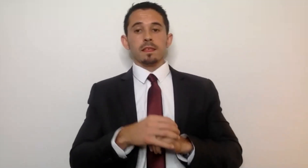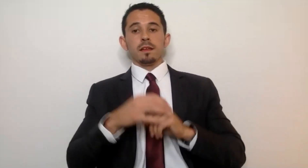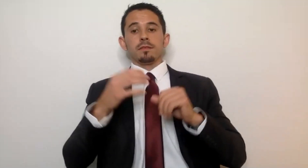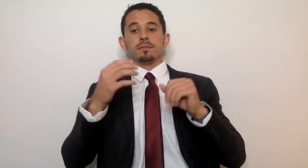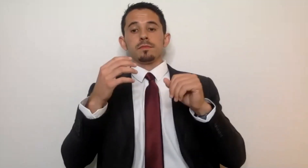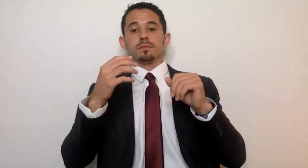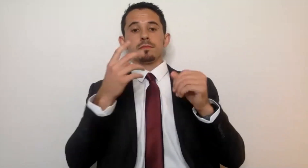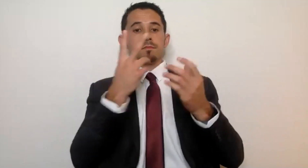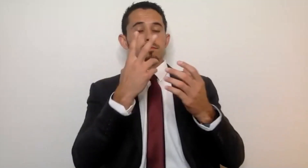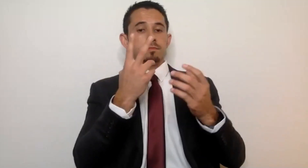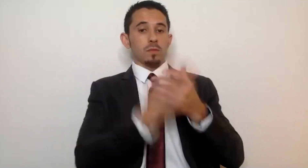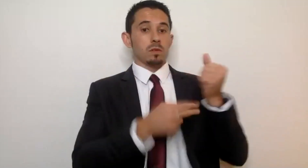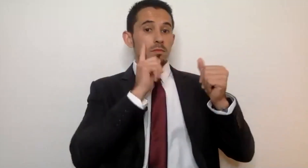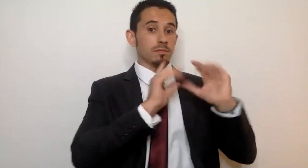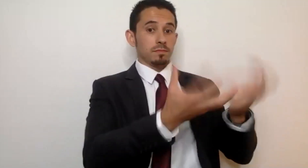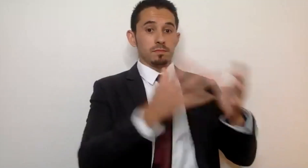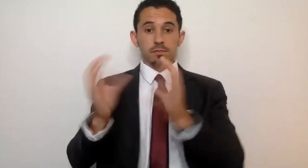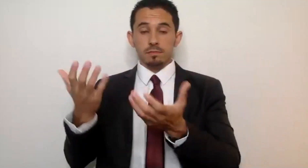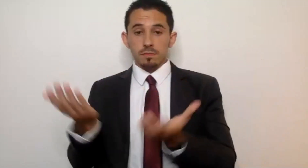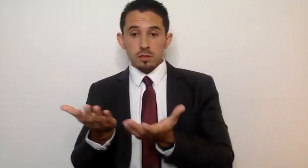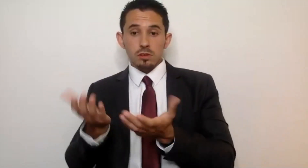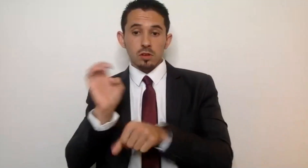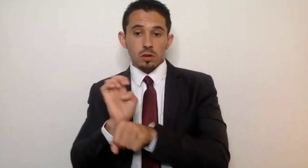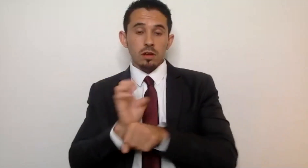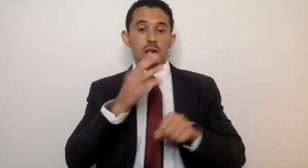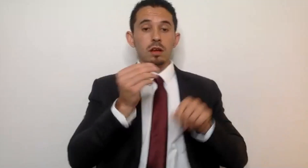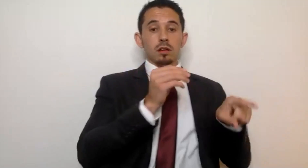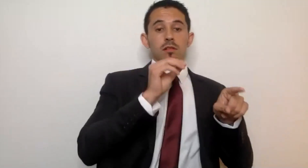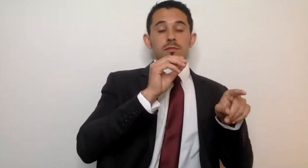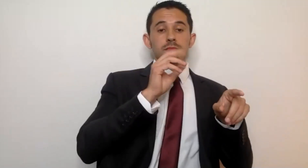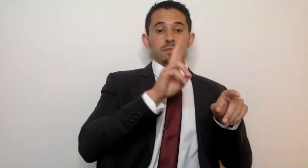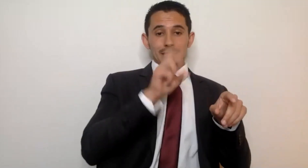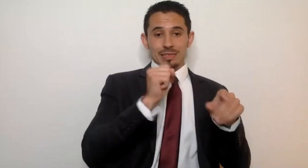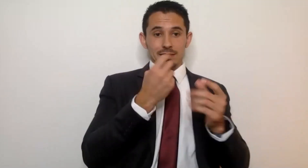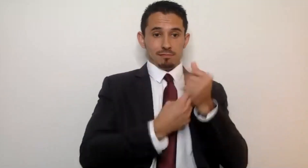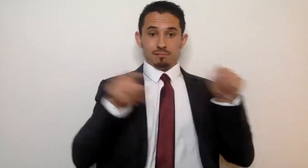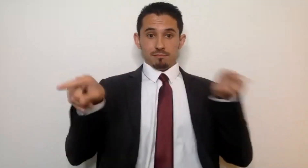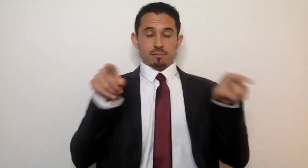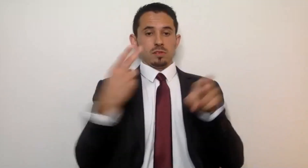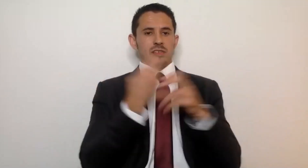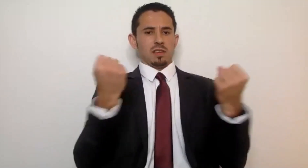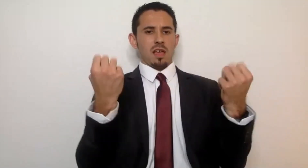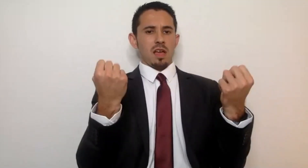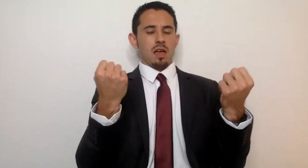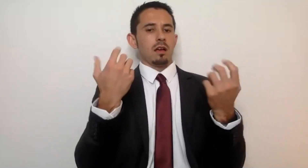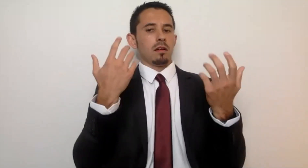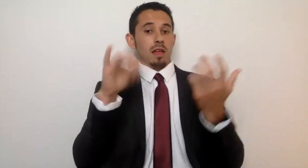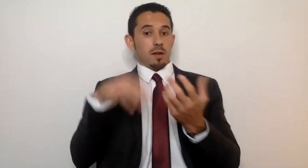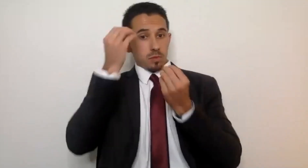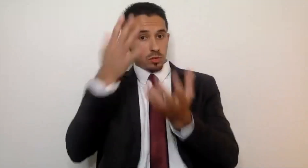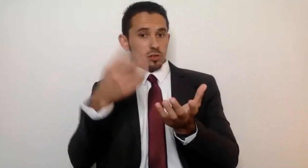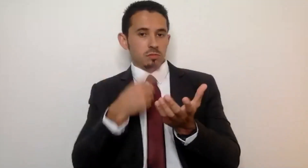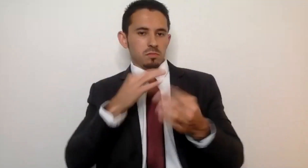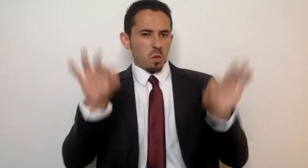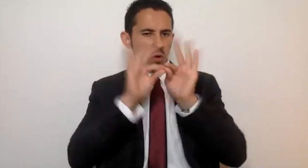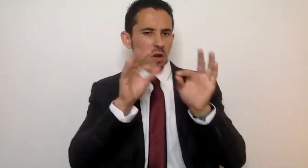to those in Ecuador, we would need to consider that. Both deaf populations in Ecuador and the United States use sign